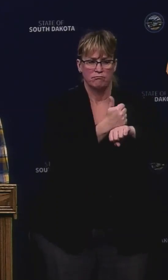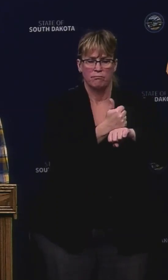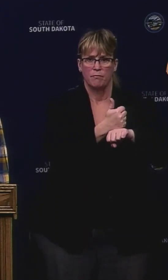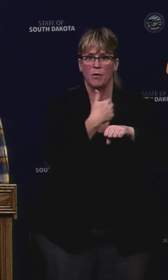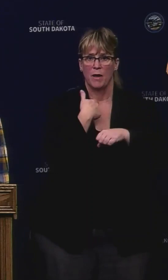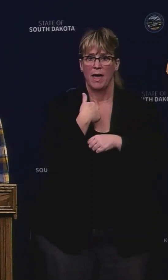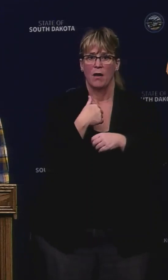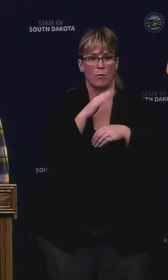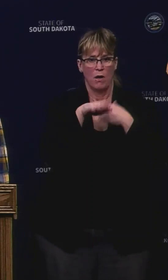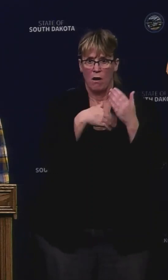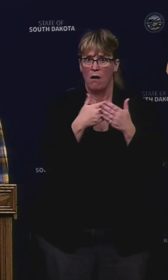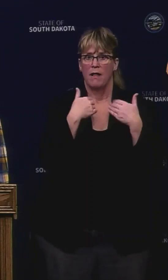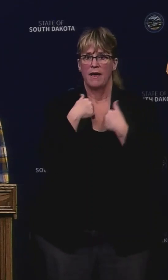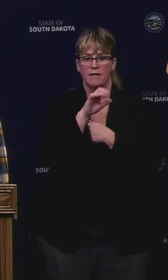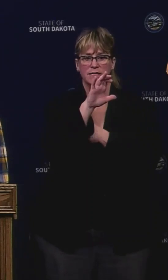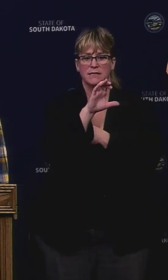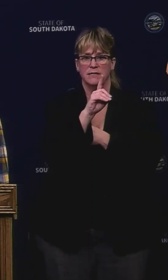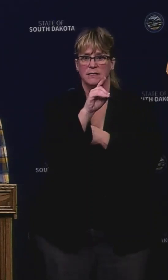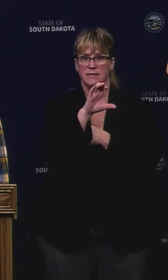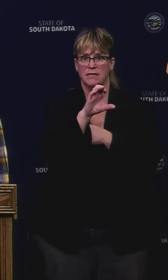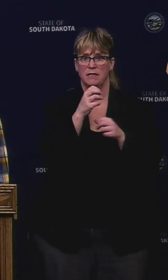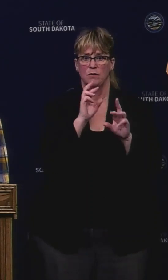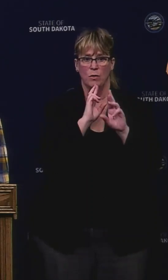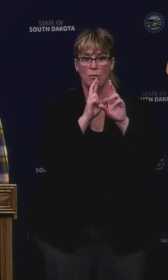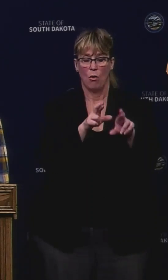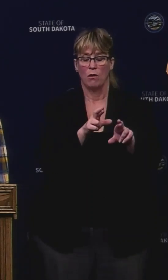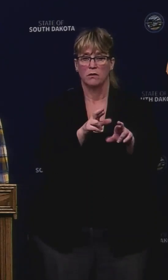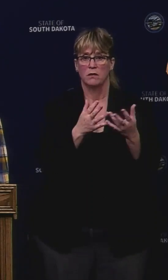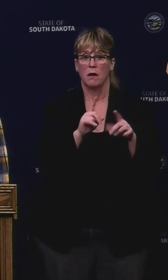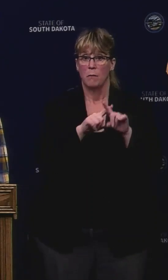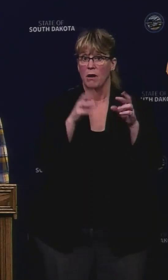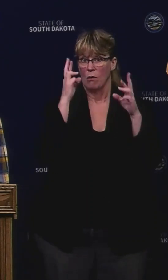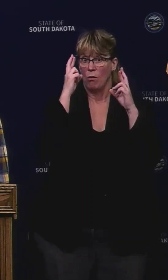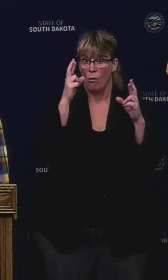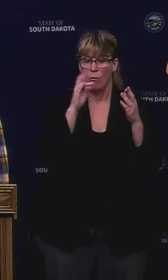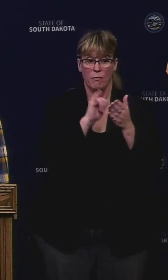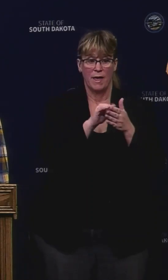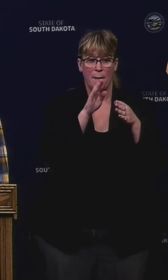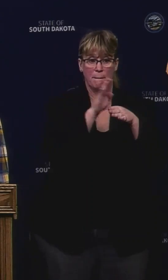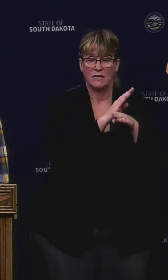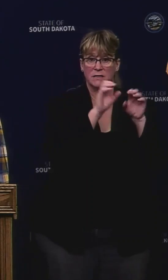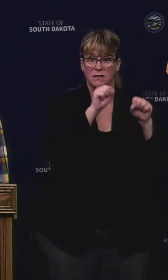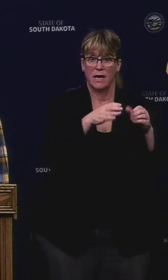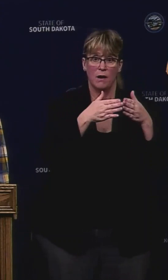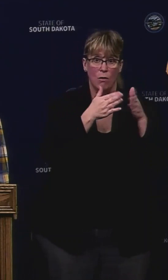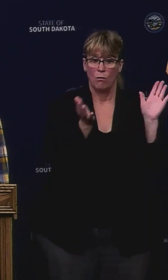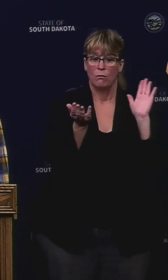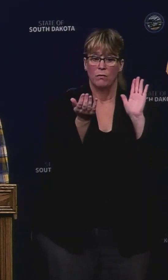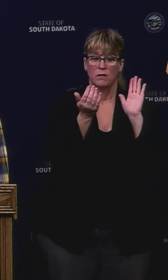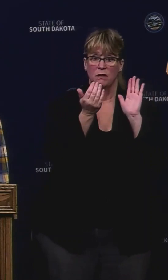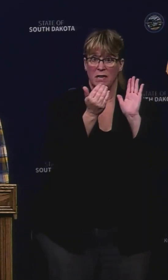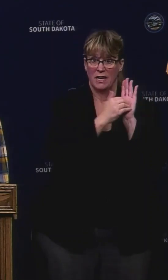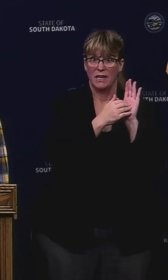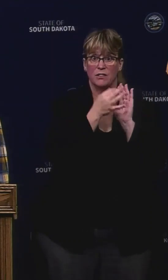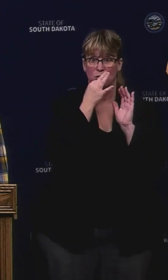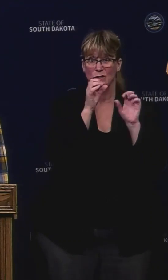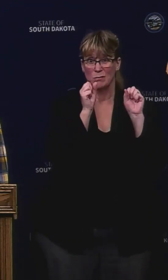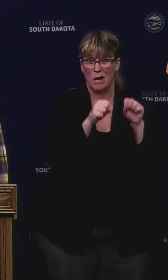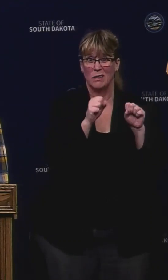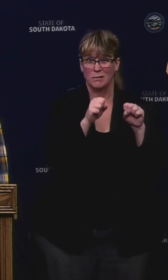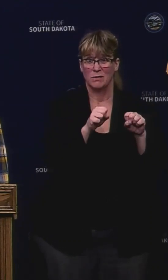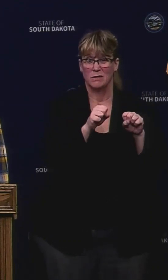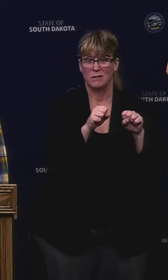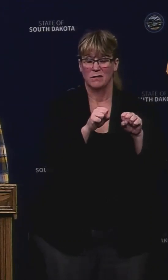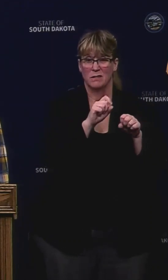the CDC report, and that's what we're looking for to be fulfilled. But our hope is that that plant can get back up and online as soon as possible, considering